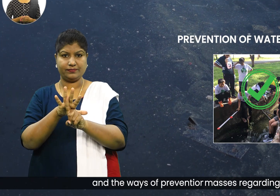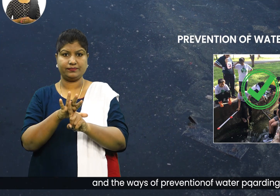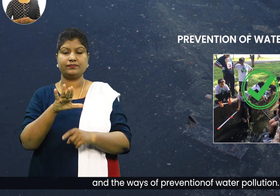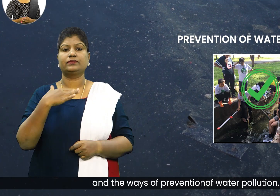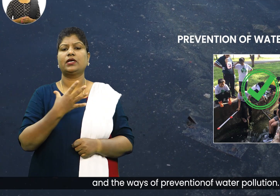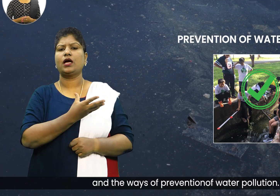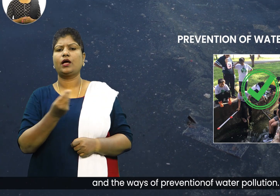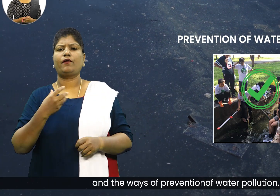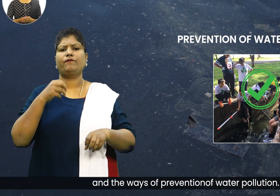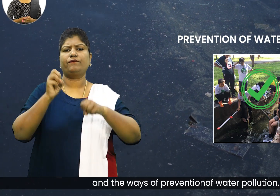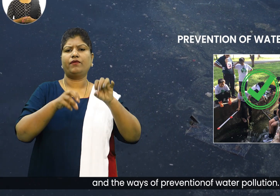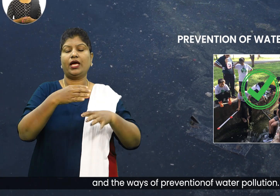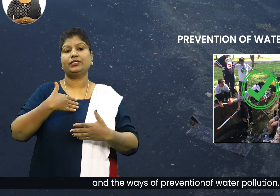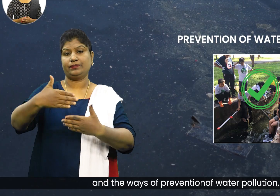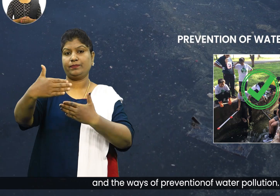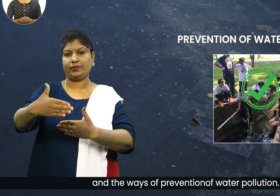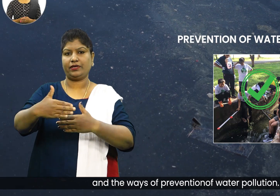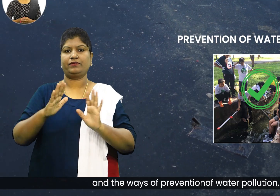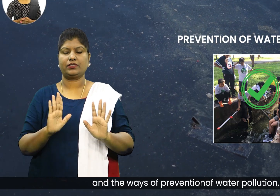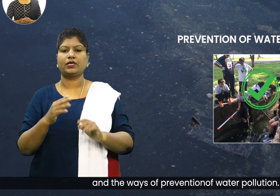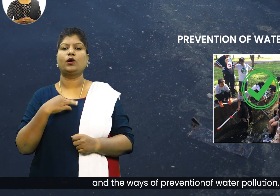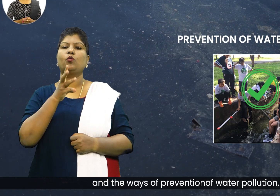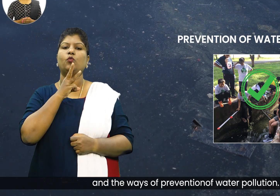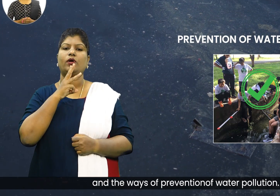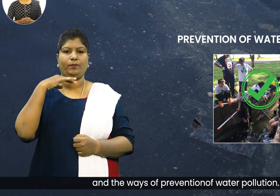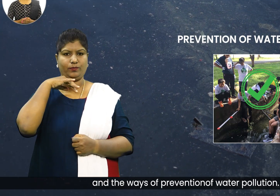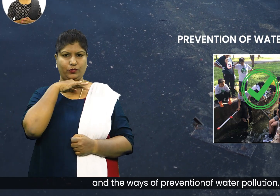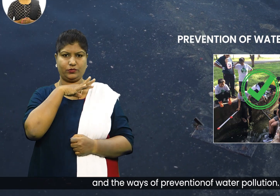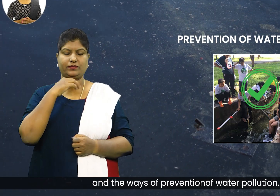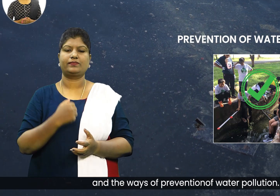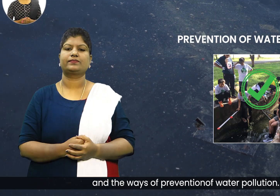and the ways of prevention of water pollution.